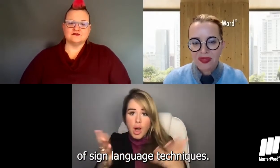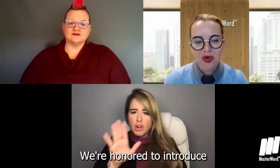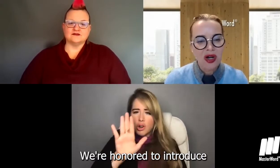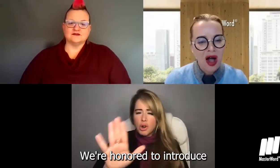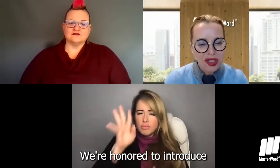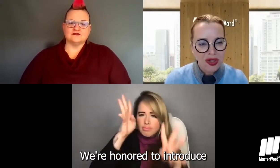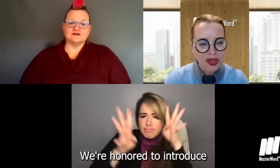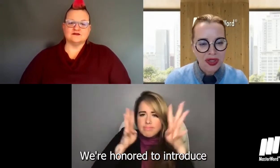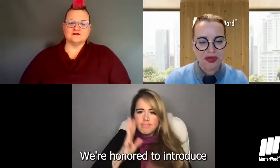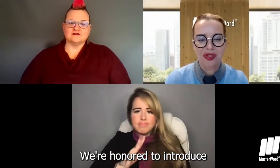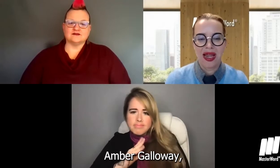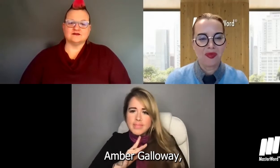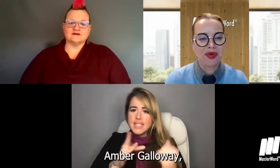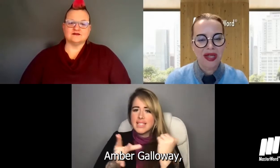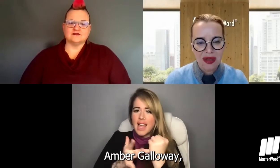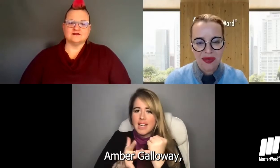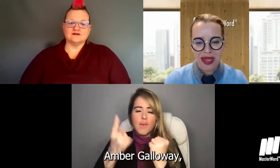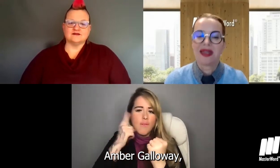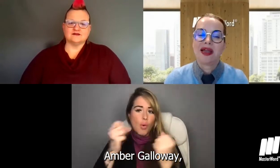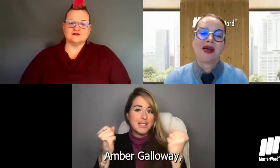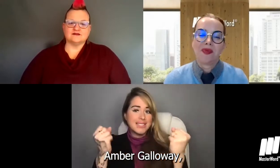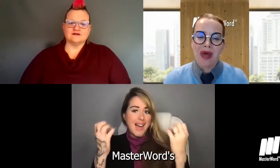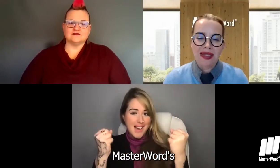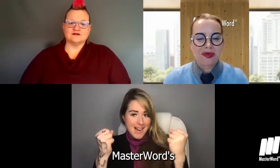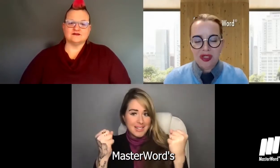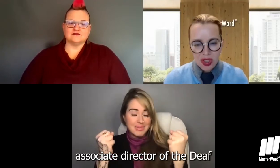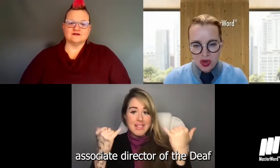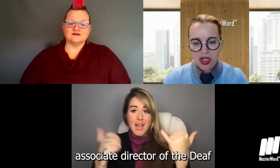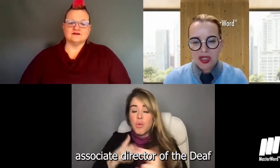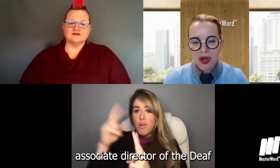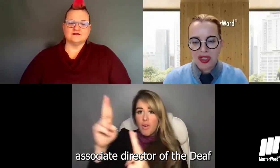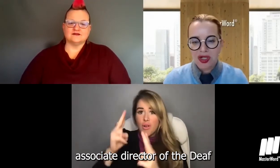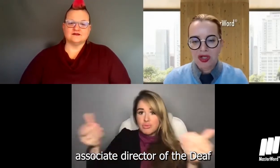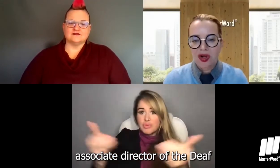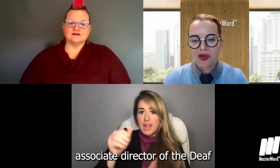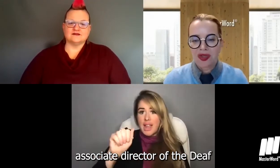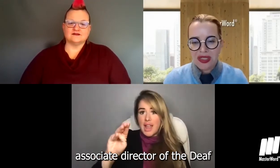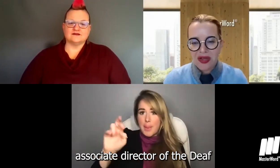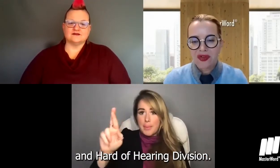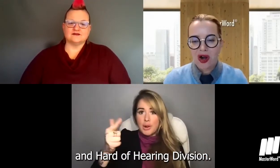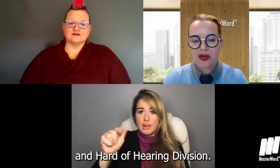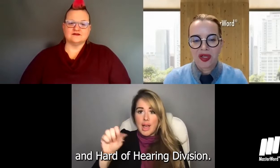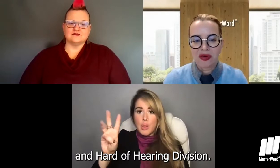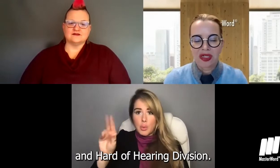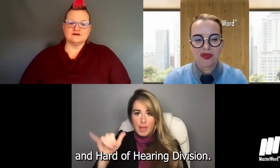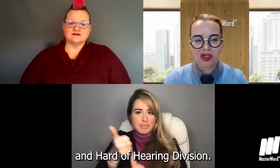We're honored to introduce Amber Galloway, Master Word's Associate Director of the Deaf and Hard of Hearing Division.